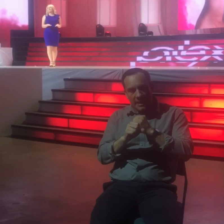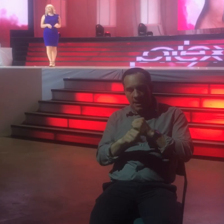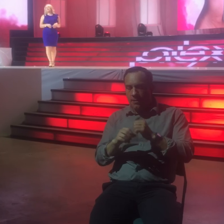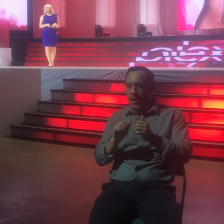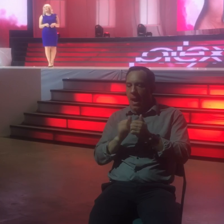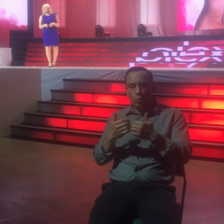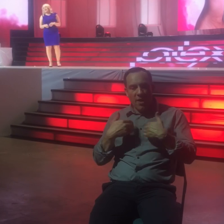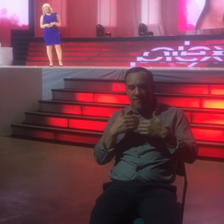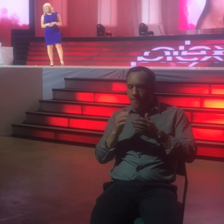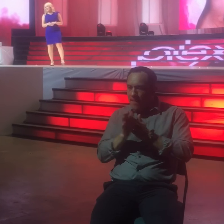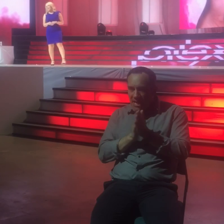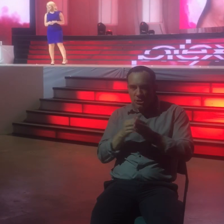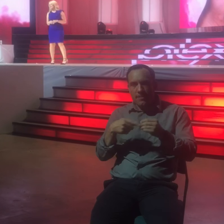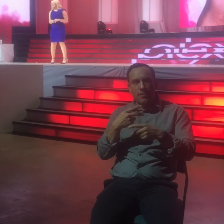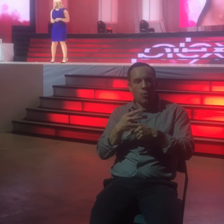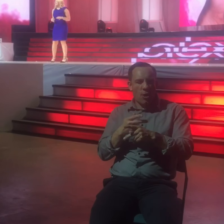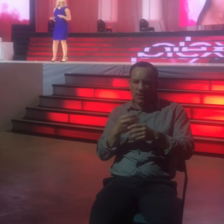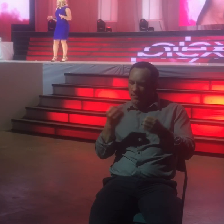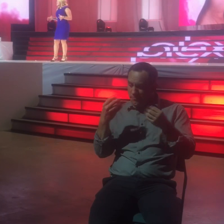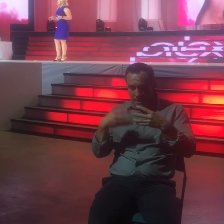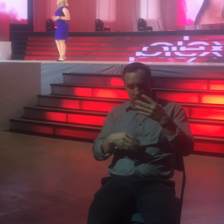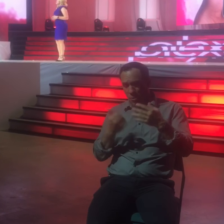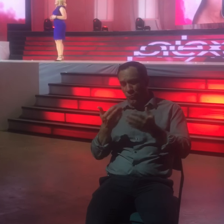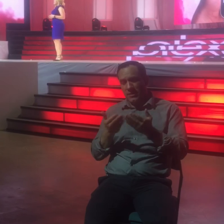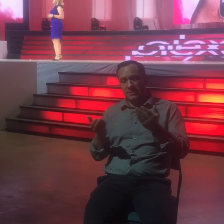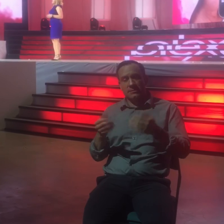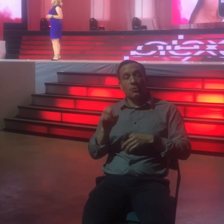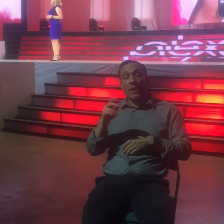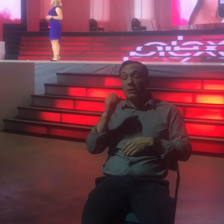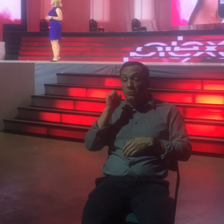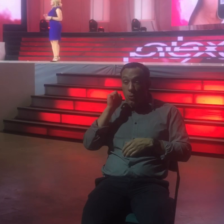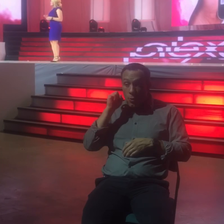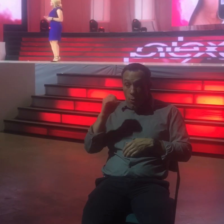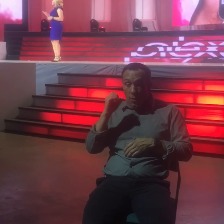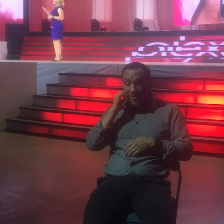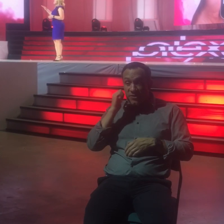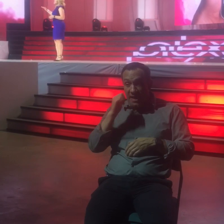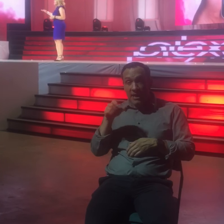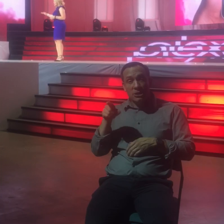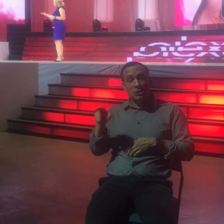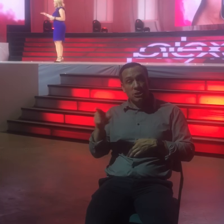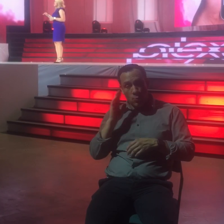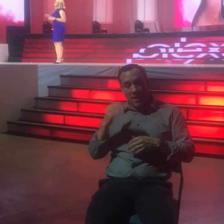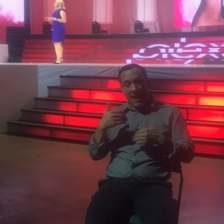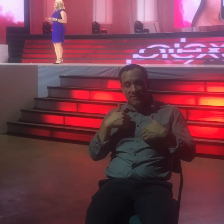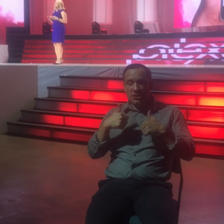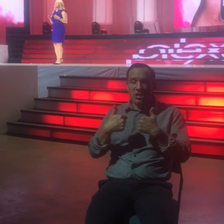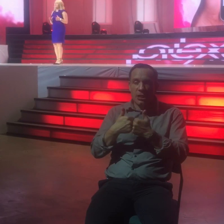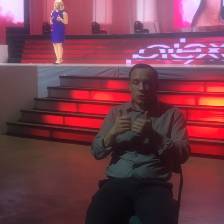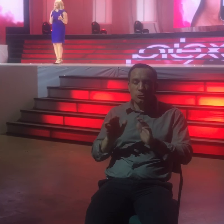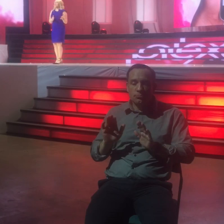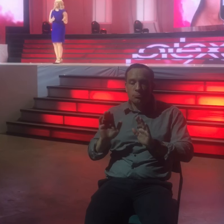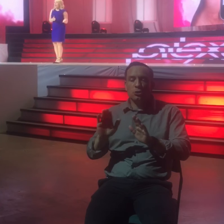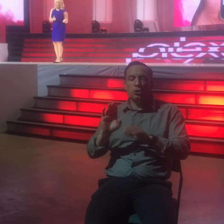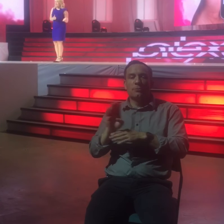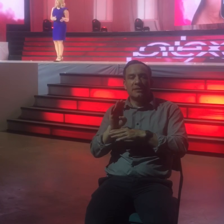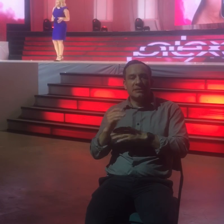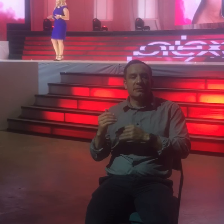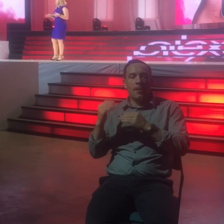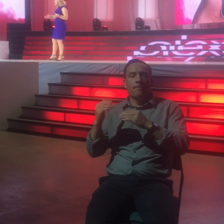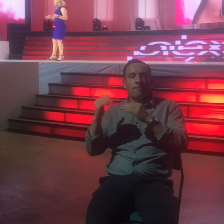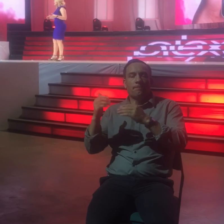other business building skills and activities. Each day, Sally will get a challenge to move her business forward in some small